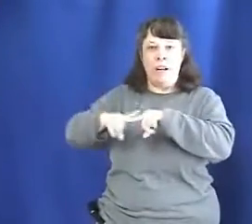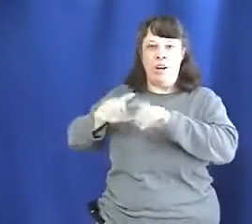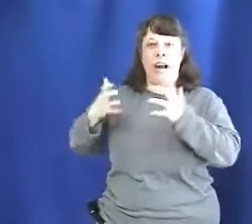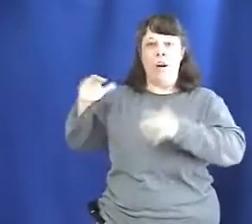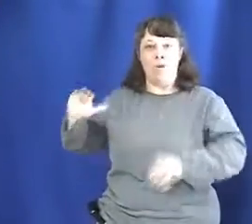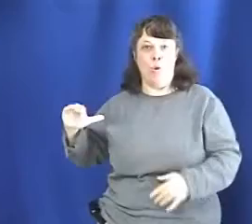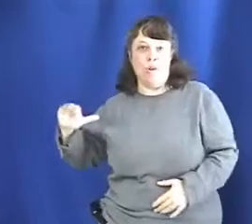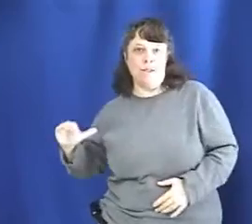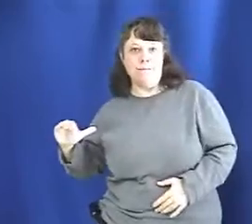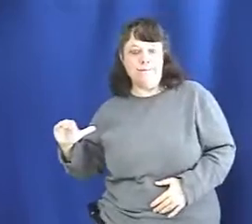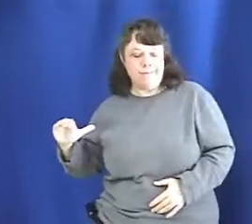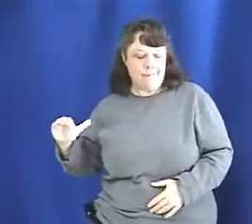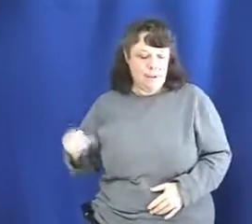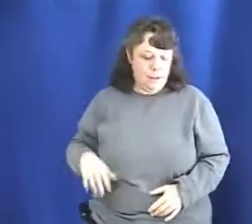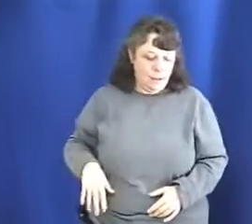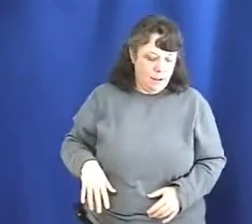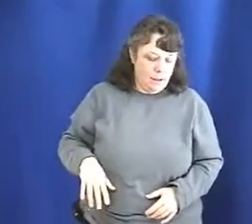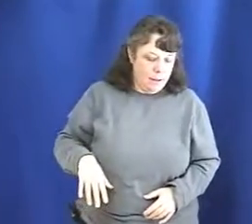Depending on how short.